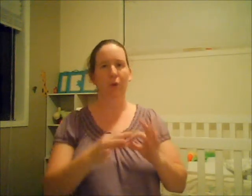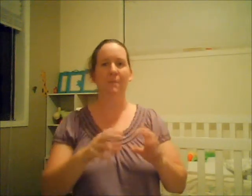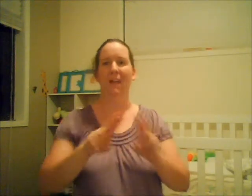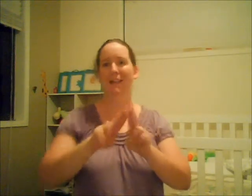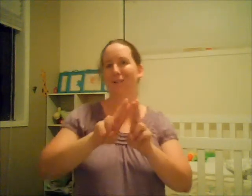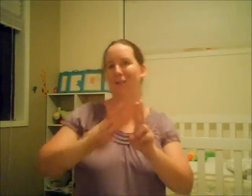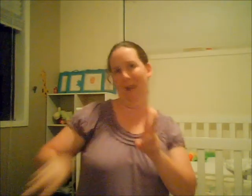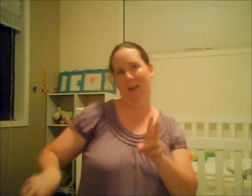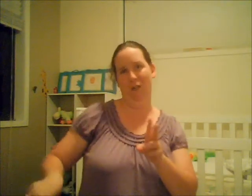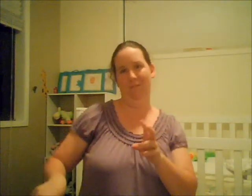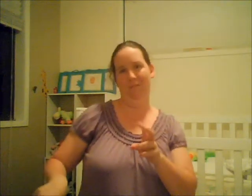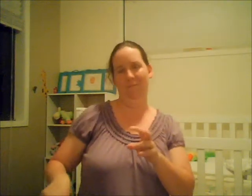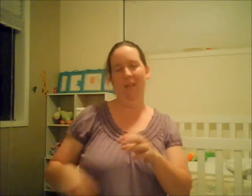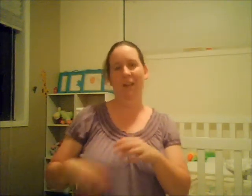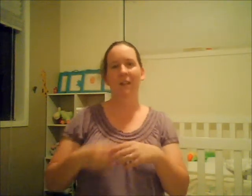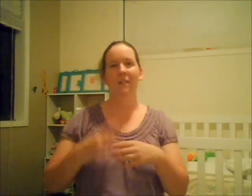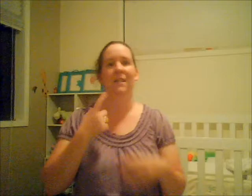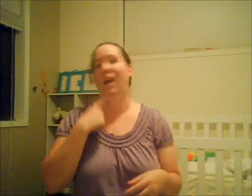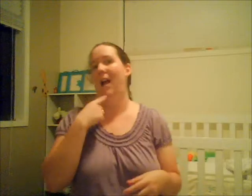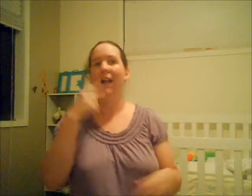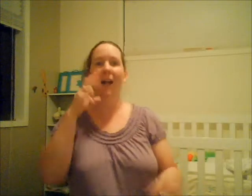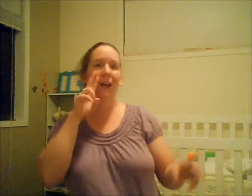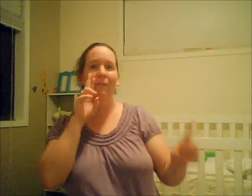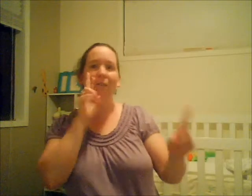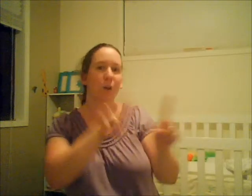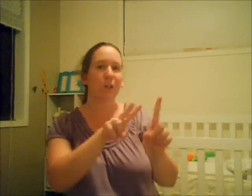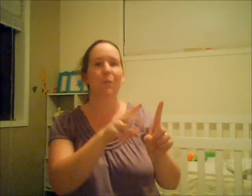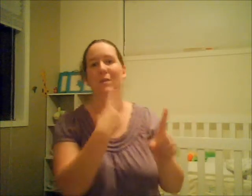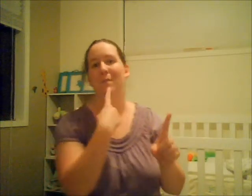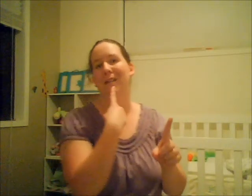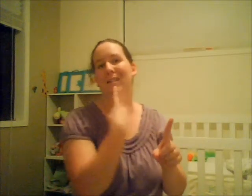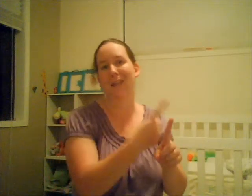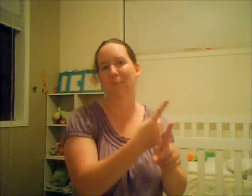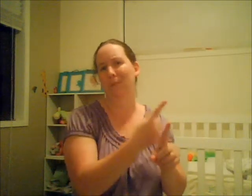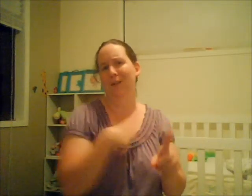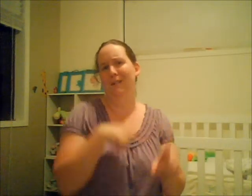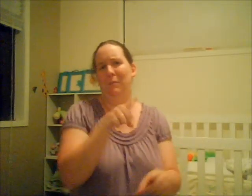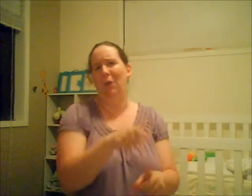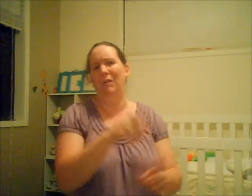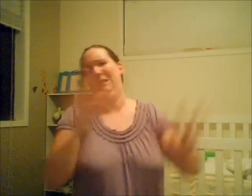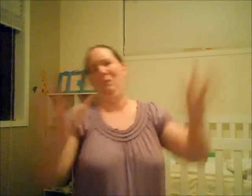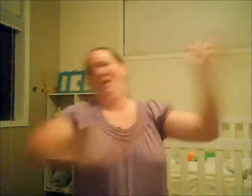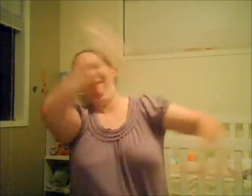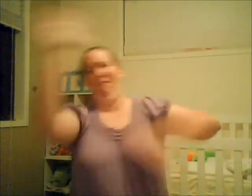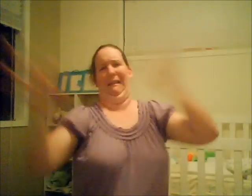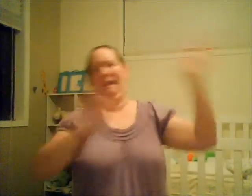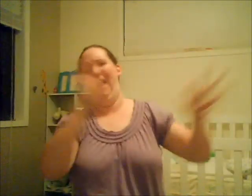being a distraction. Saying, I can't focus on what's being said because this person's waving their